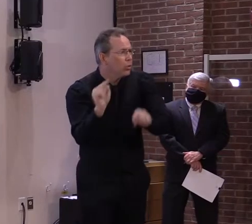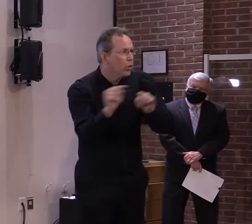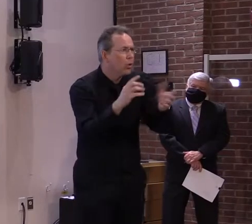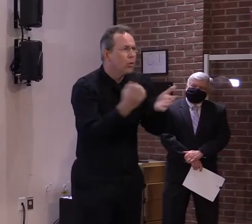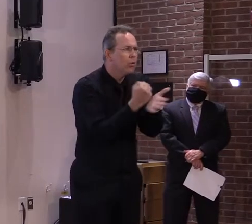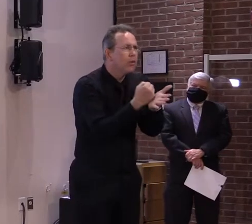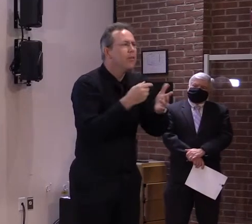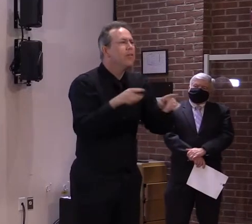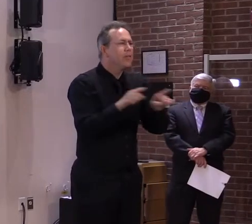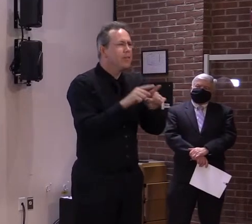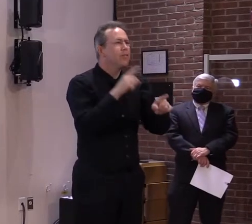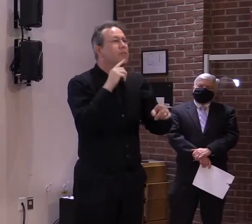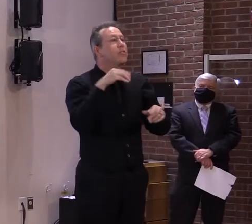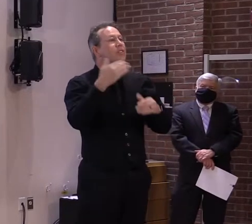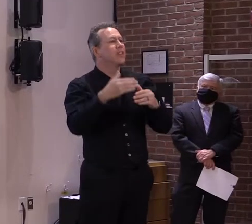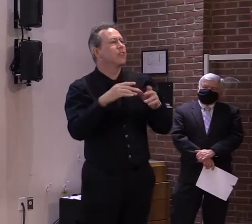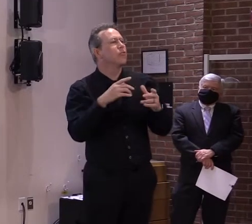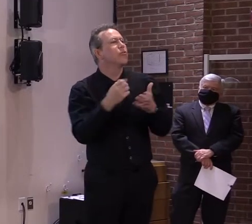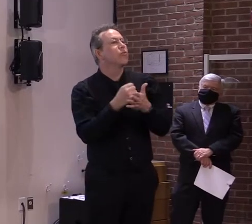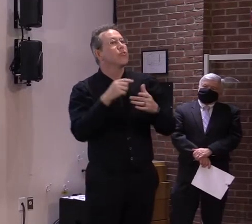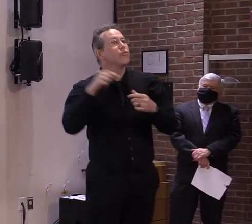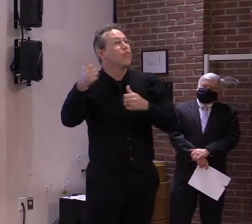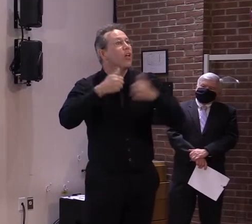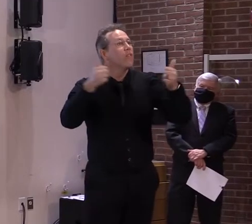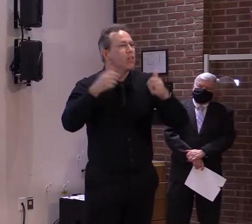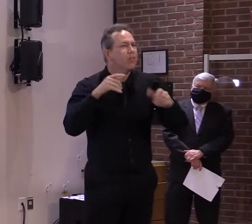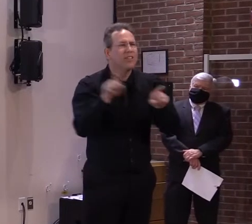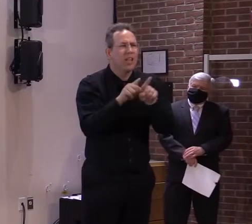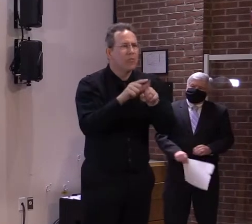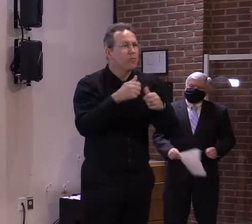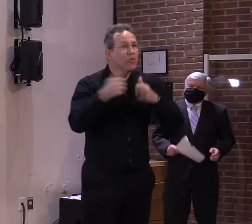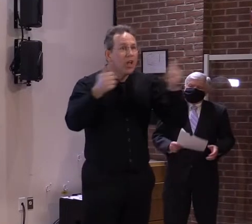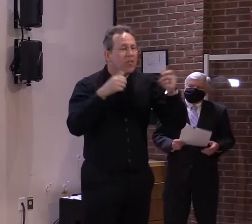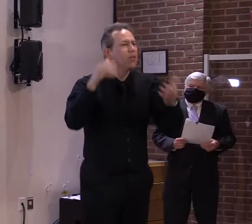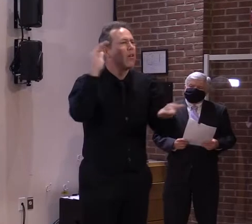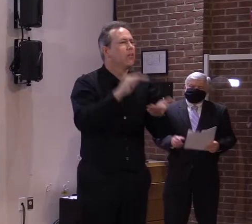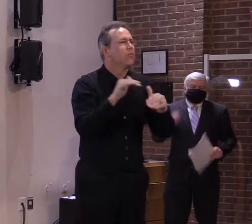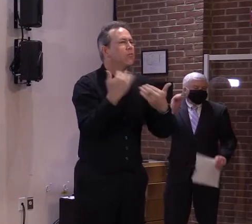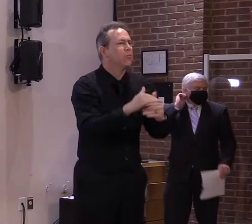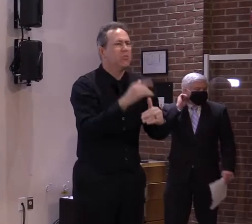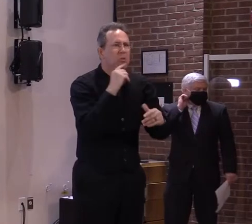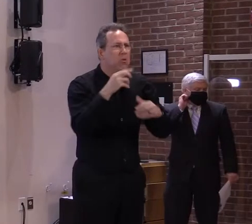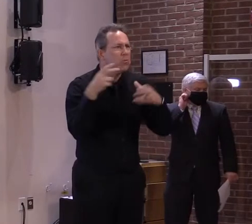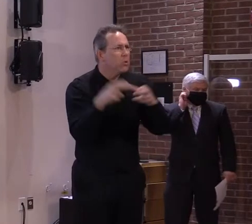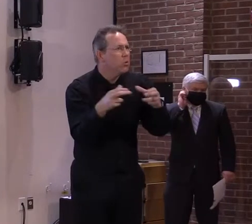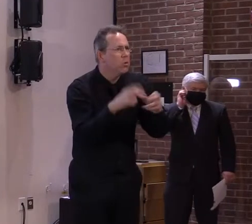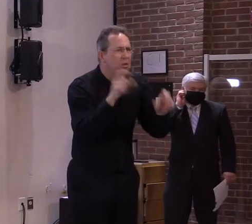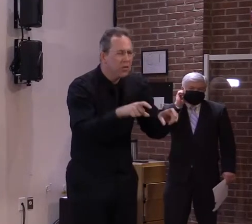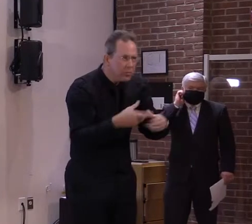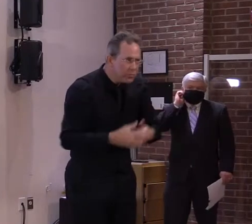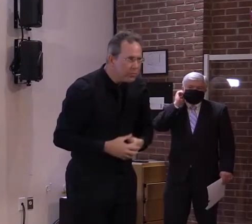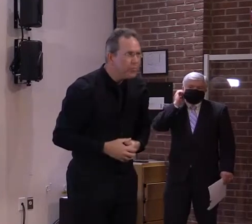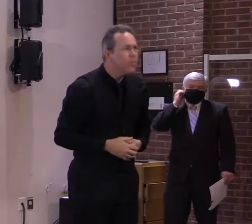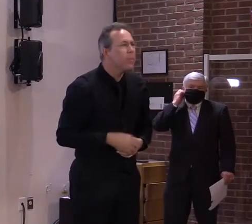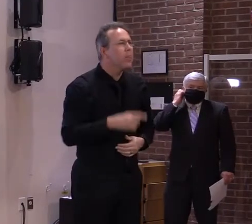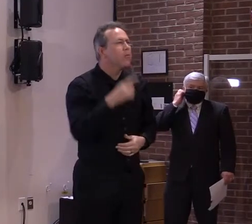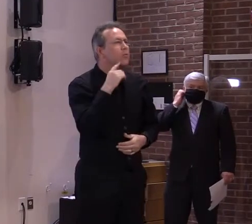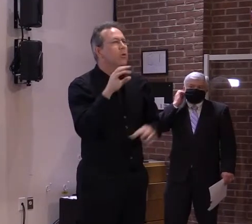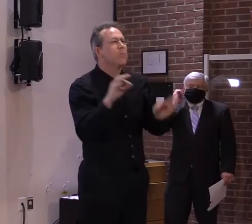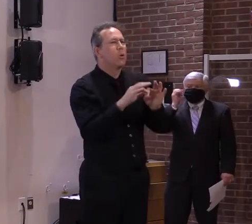requirements. And we can again increase the number of people who can safely gather. Here's another important